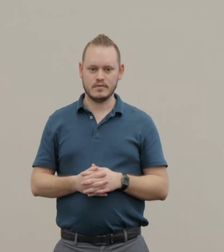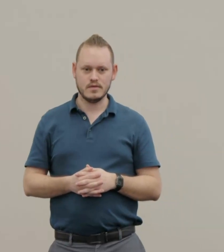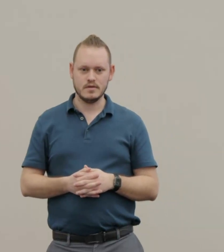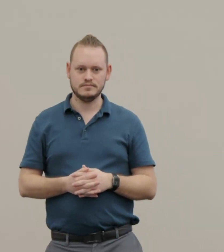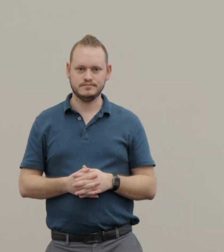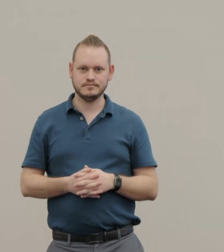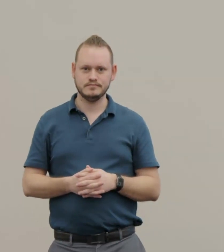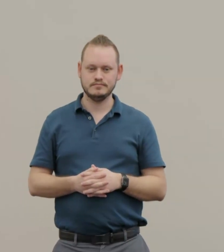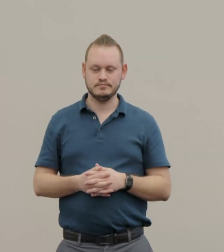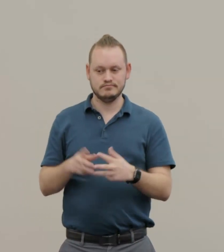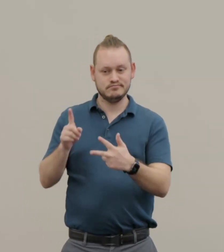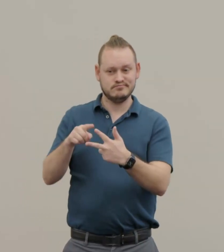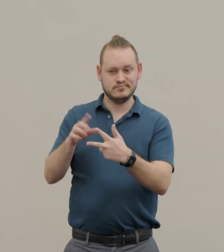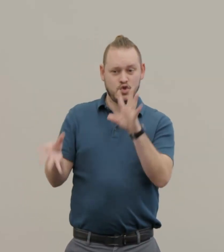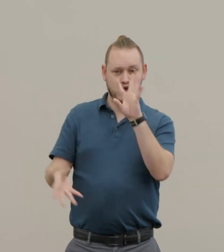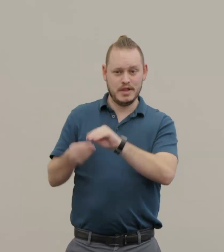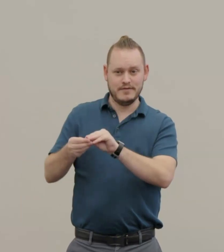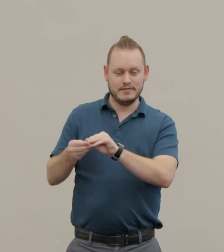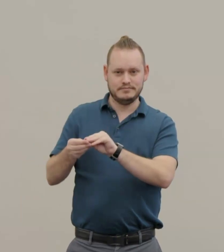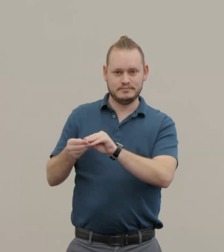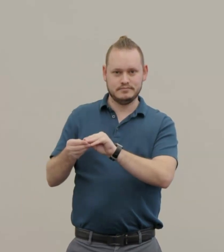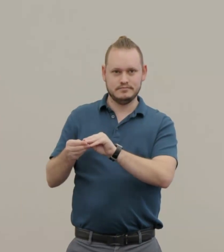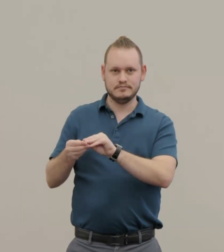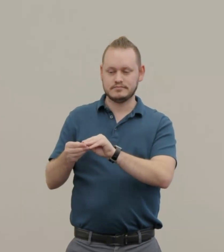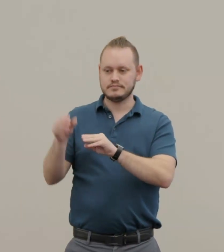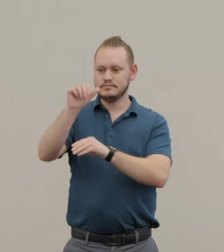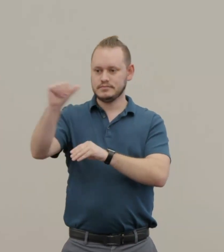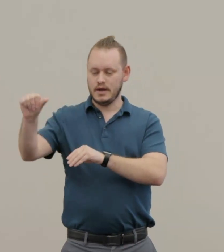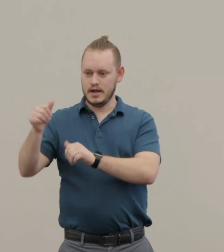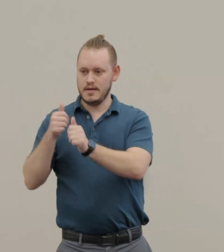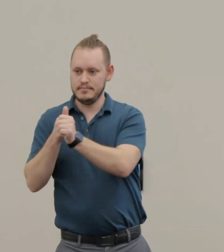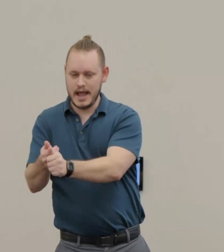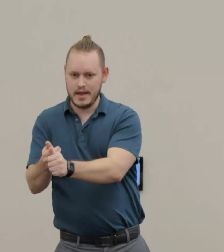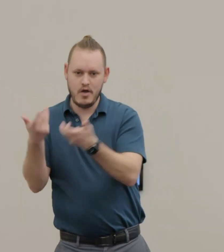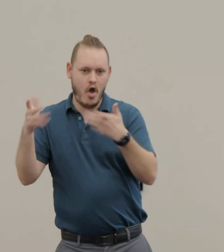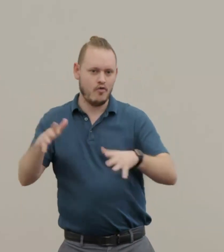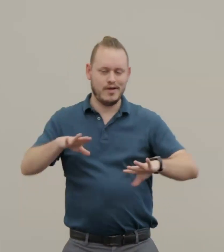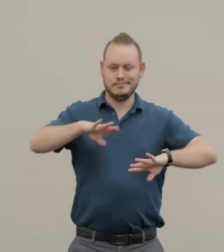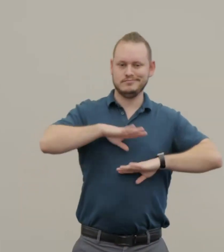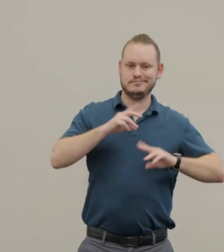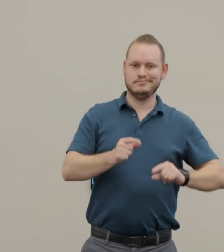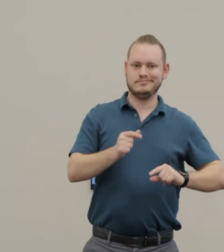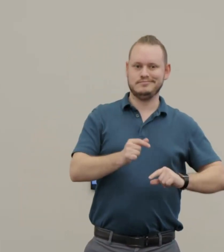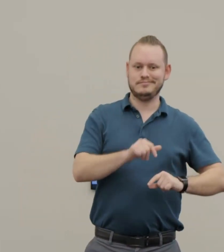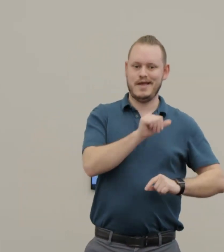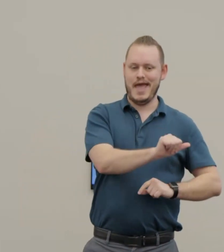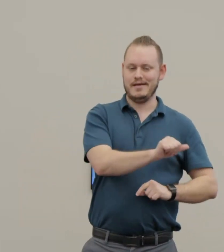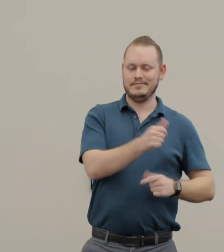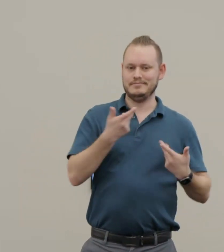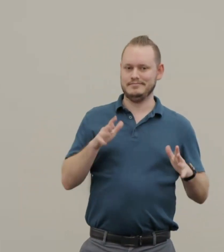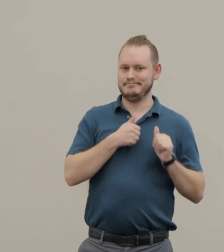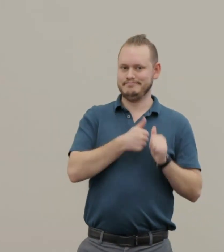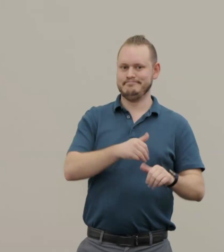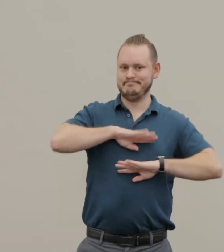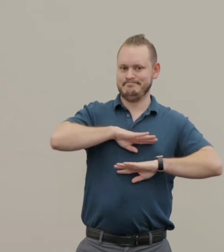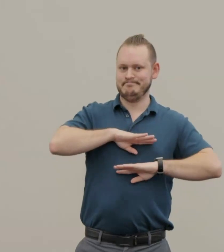is also cumulative. So to be level double A compliant, you also need to be level single A compliant. So